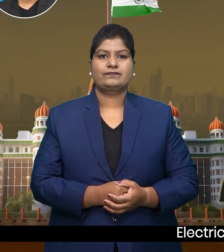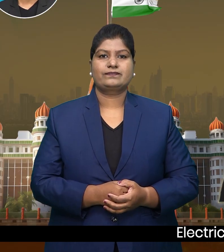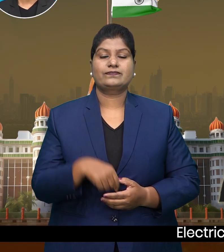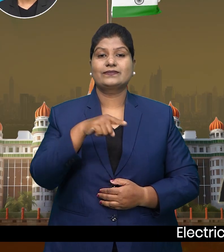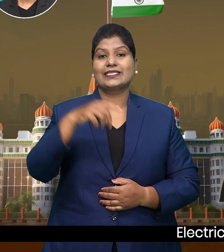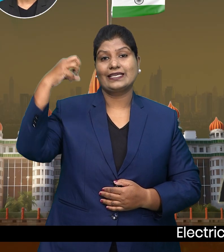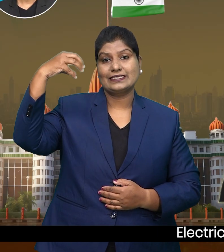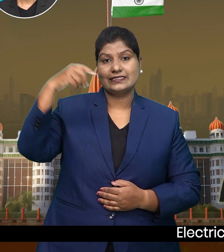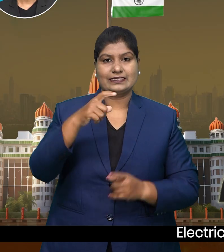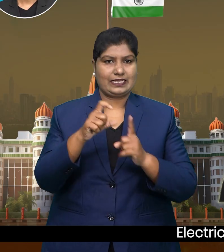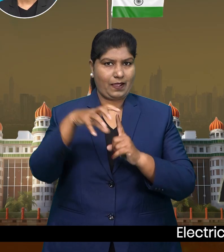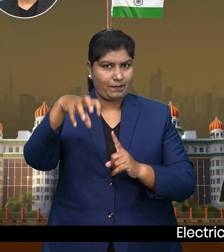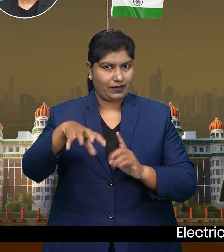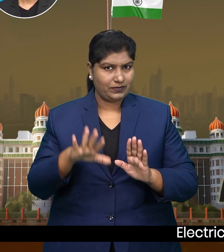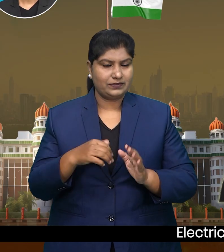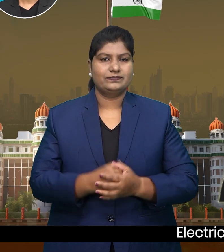electricity department,